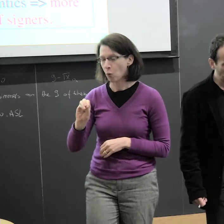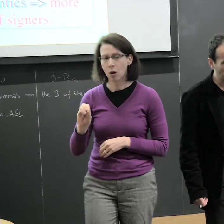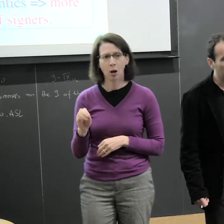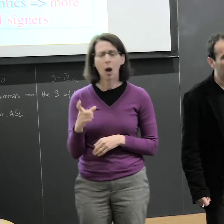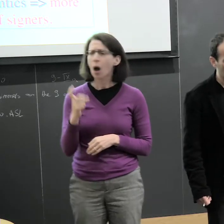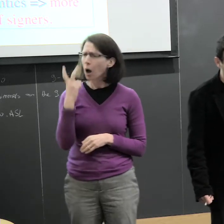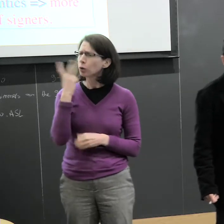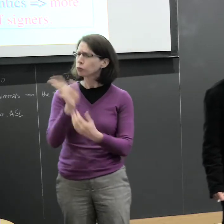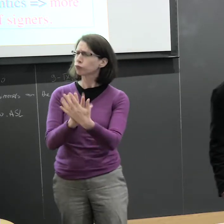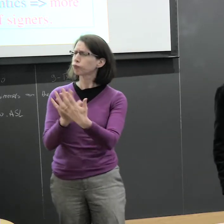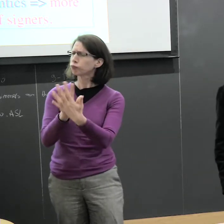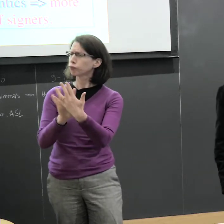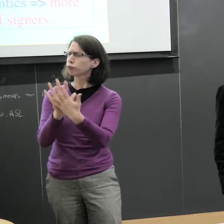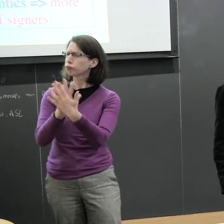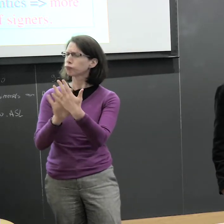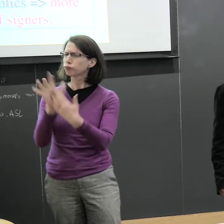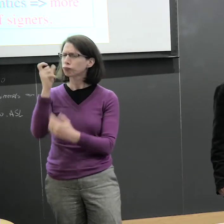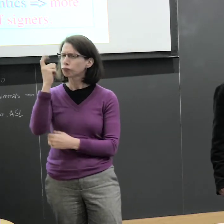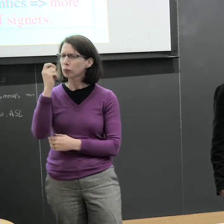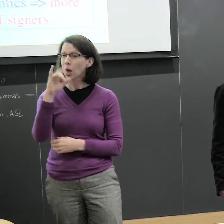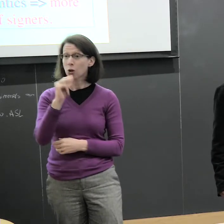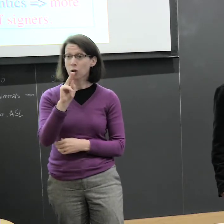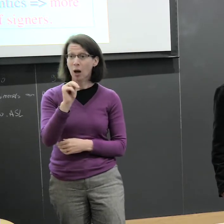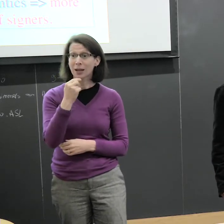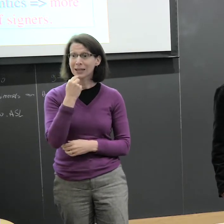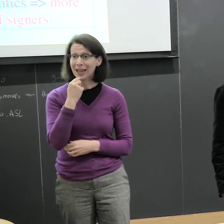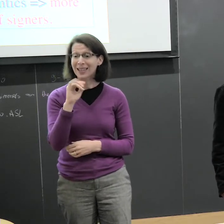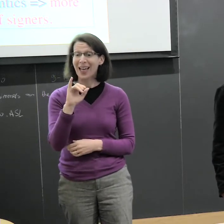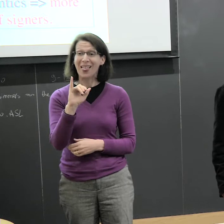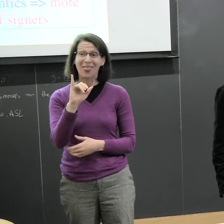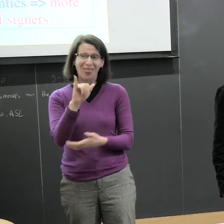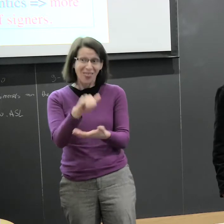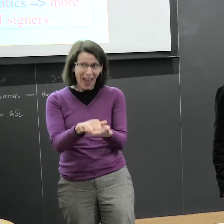see ambiguity in that. But when you say, John says that I am a hero,